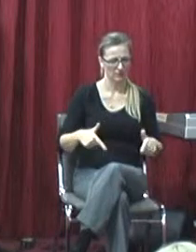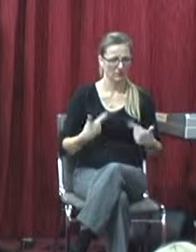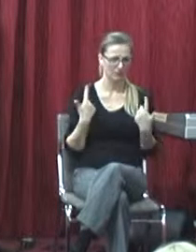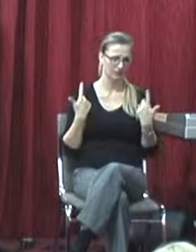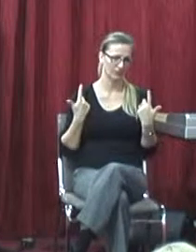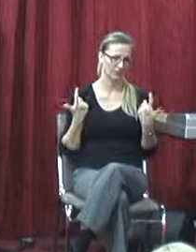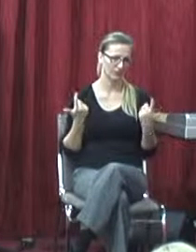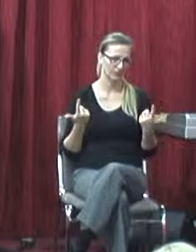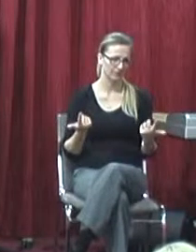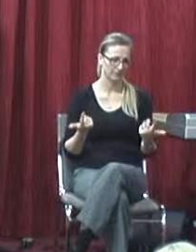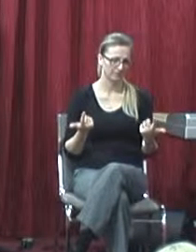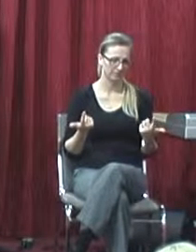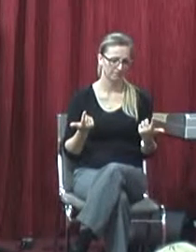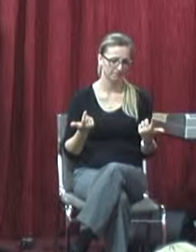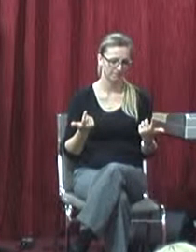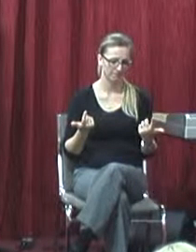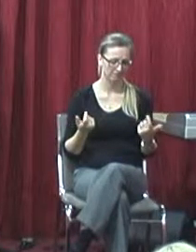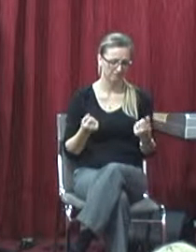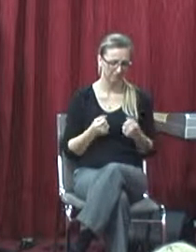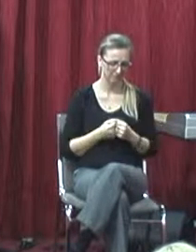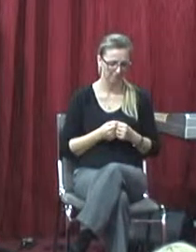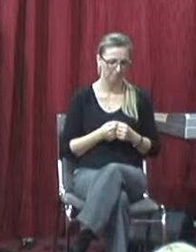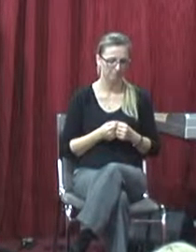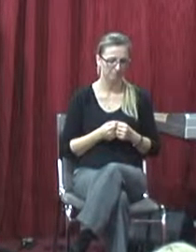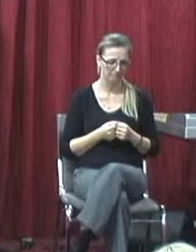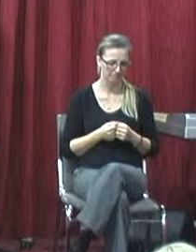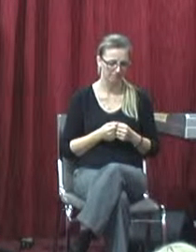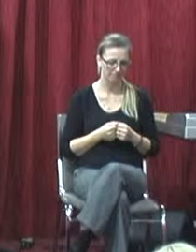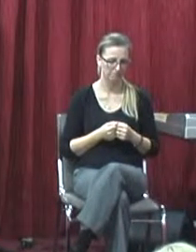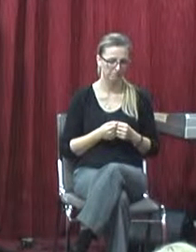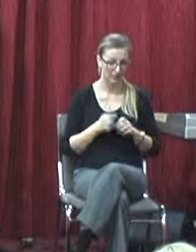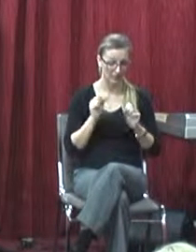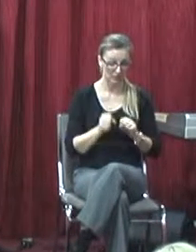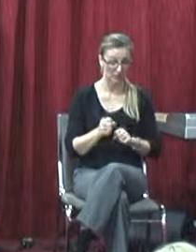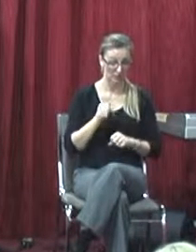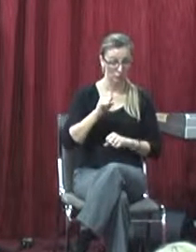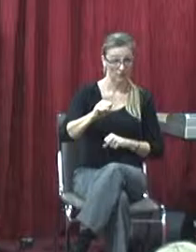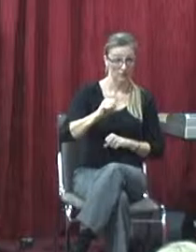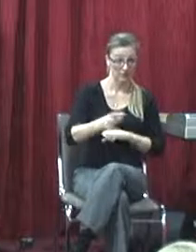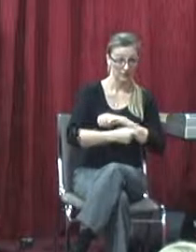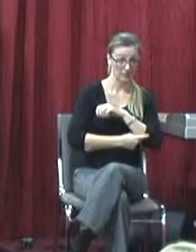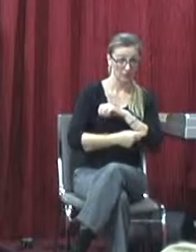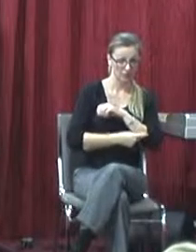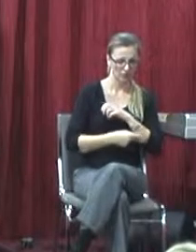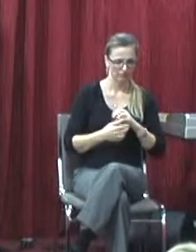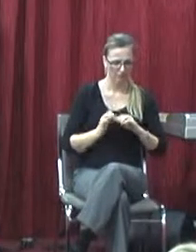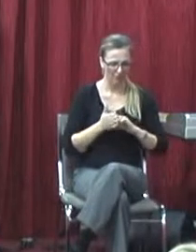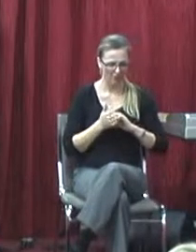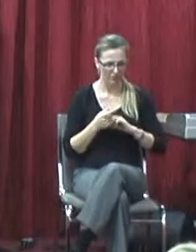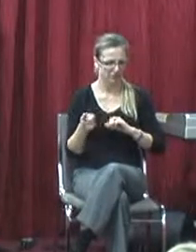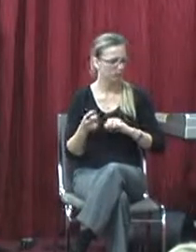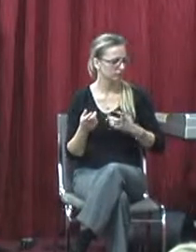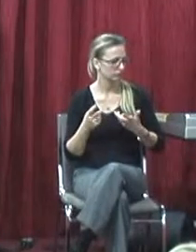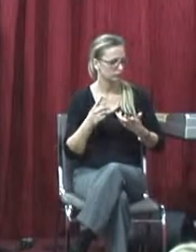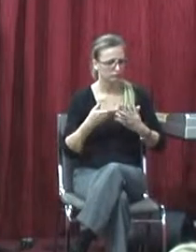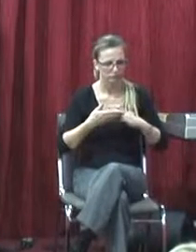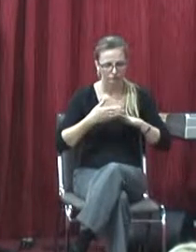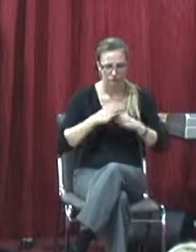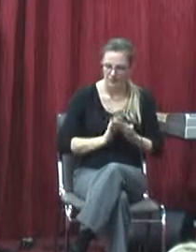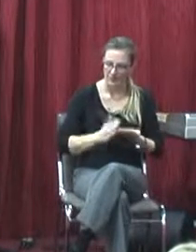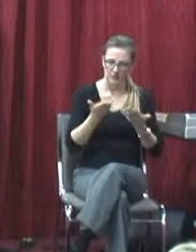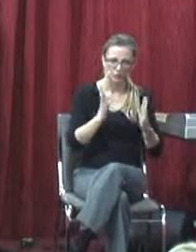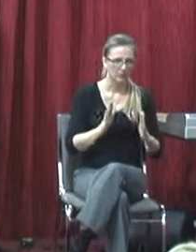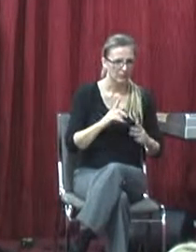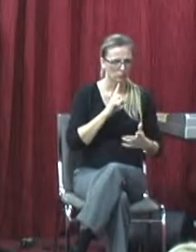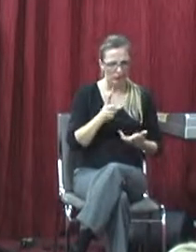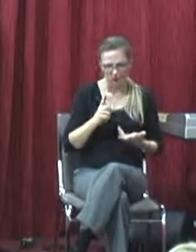him. He was helped in resisting those temptations by the fact that he threw himself into serving. He embraced being a